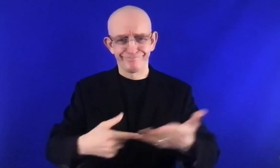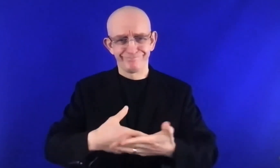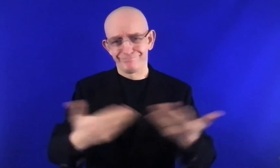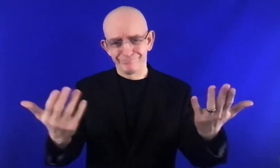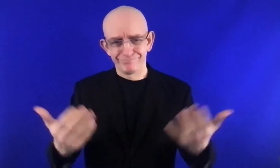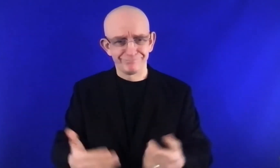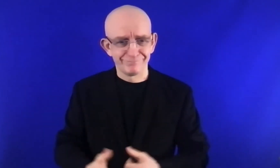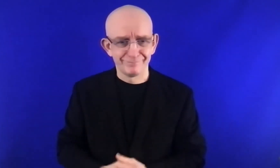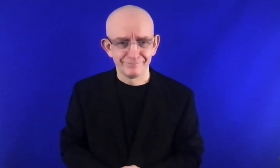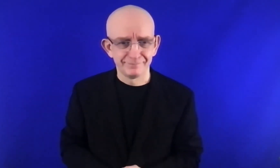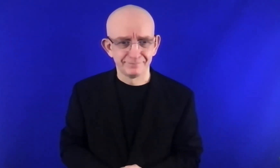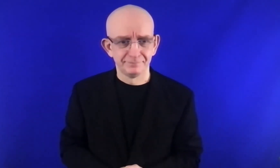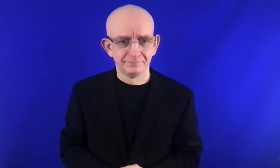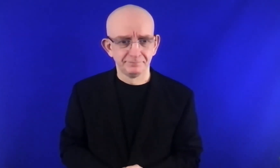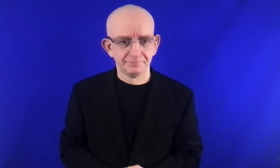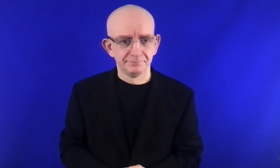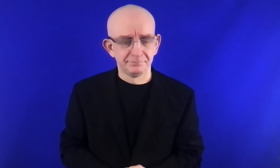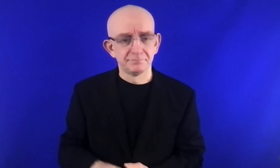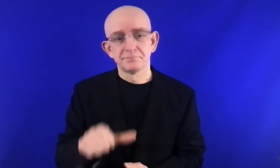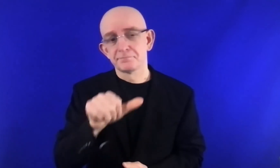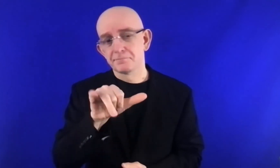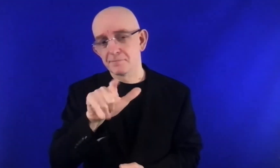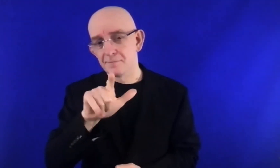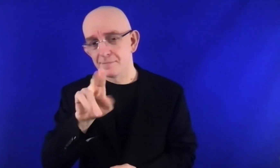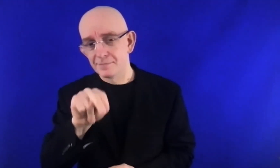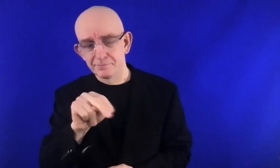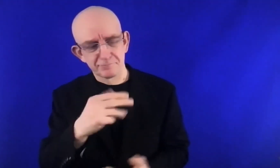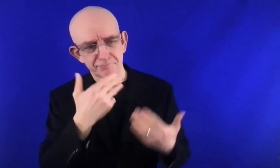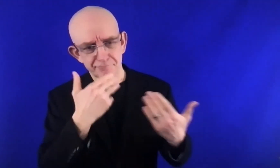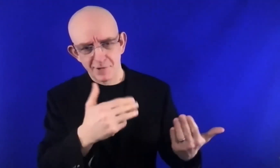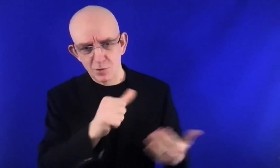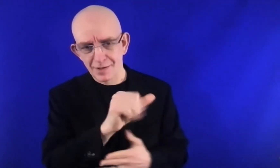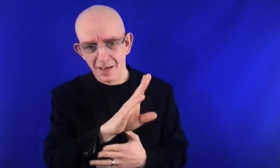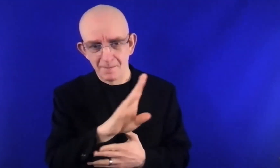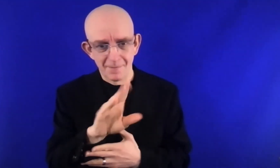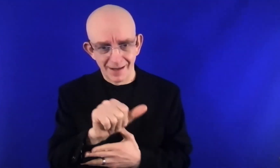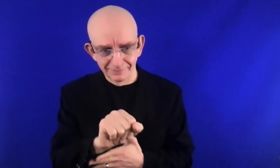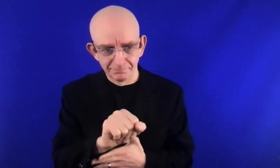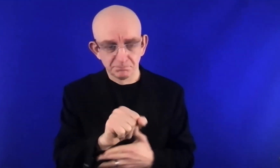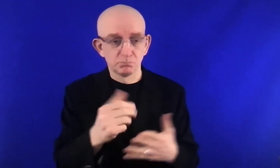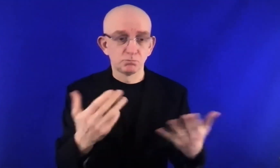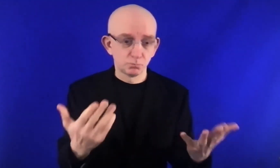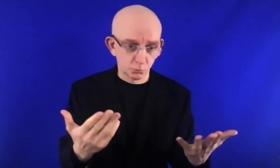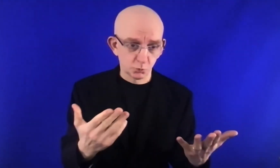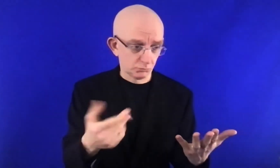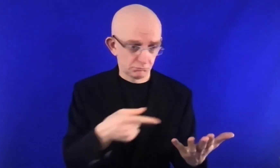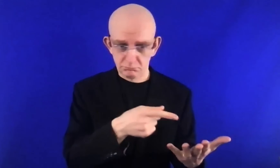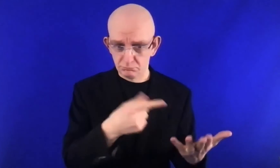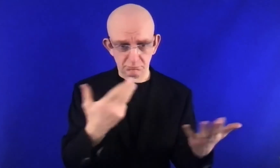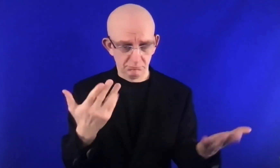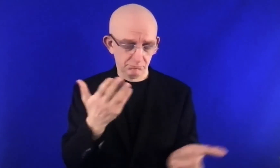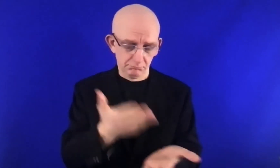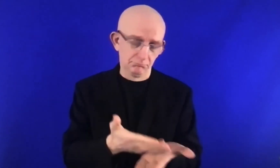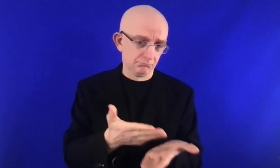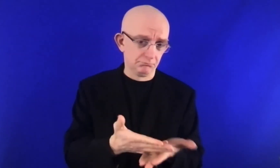Many thanks, Abbas. As you've just said, we are all the result of an